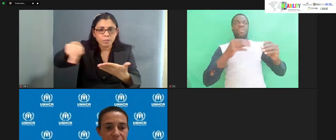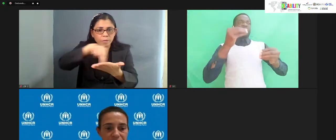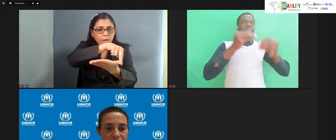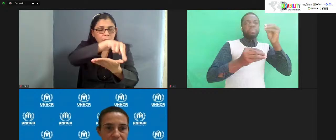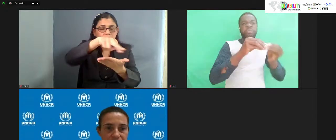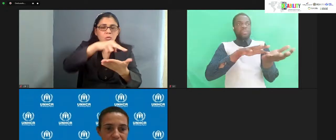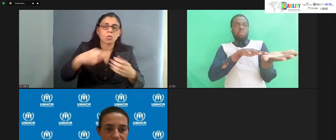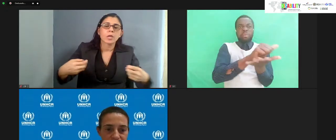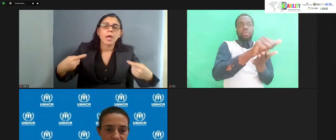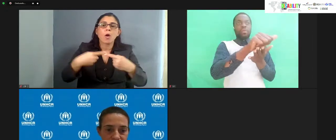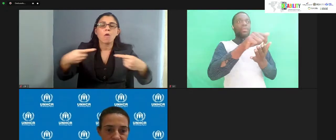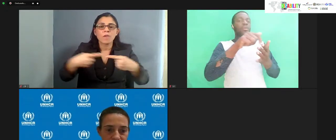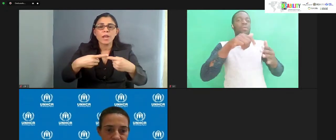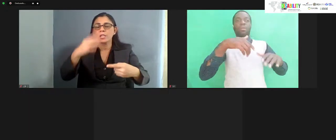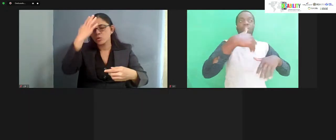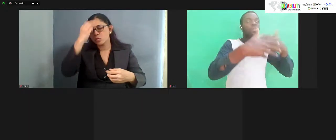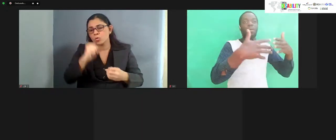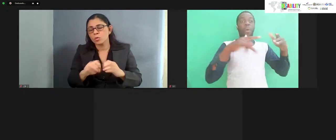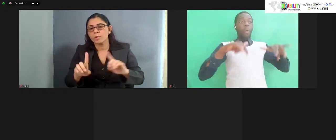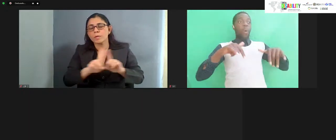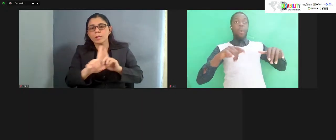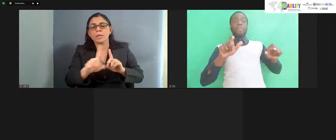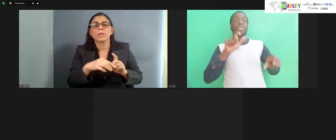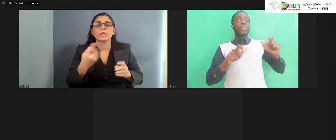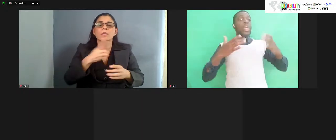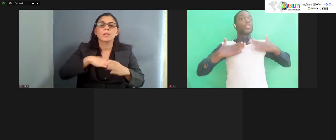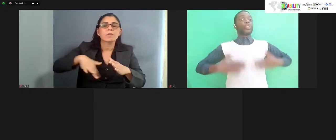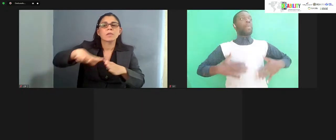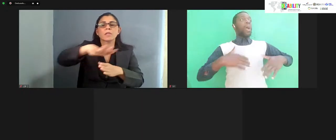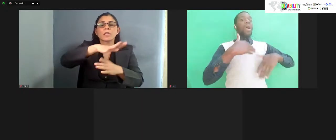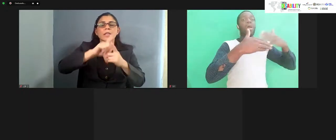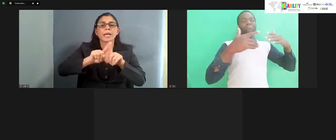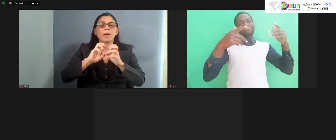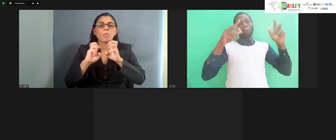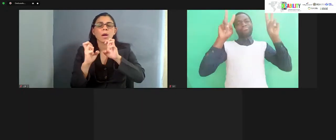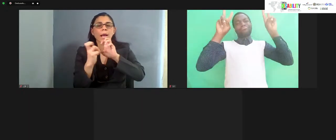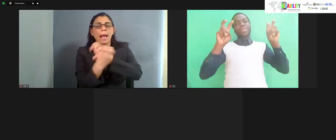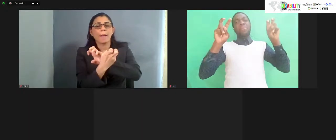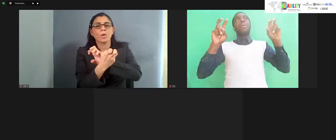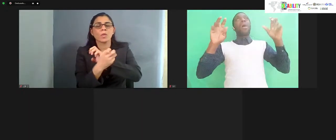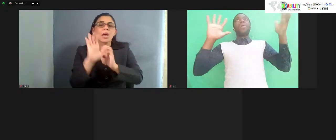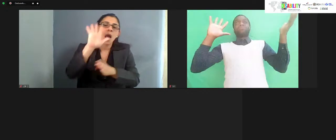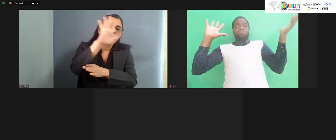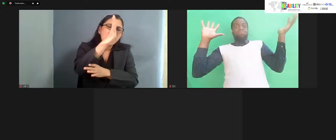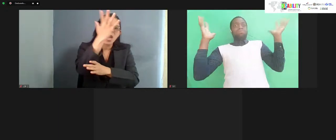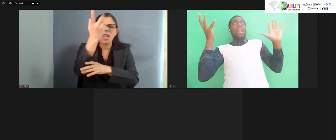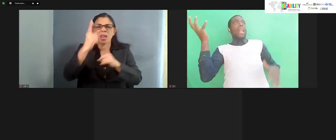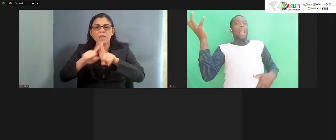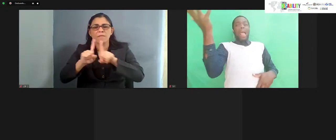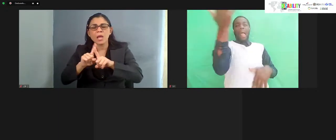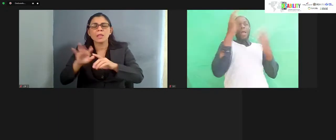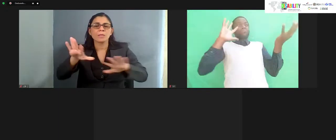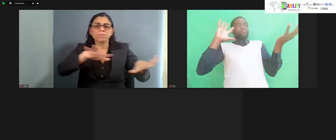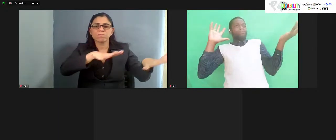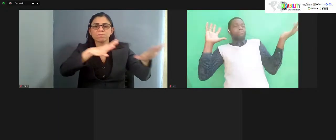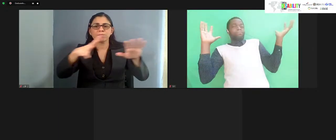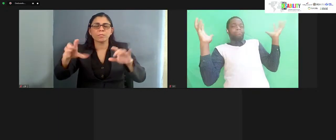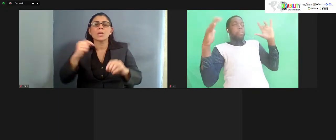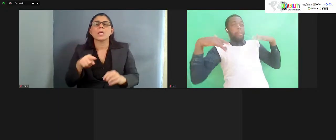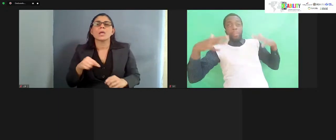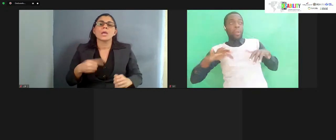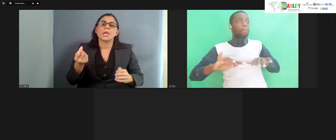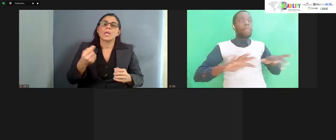situations conflict and also humanitarian crisis coming from resulting from climate change